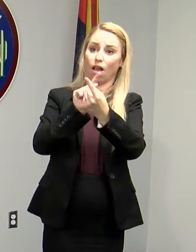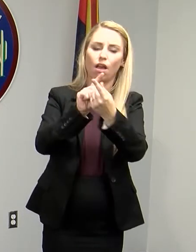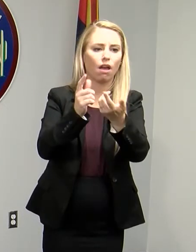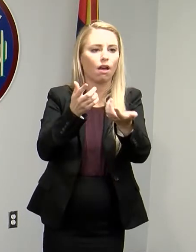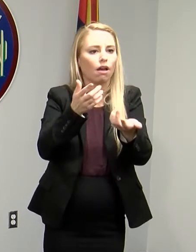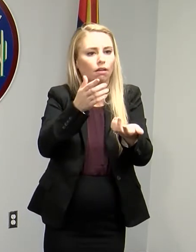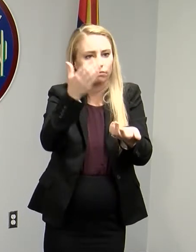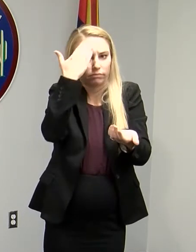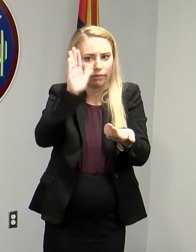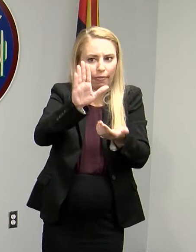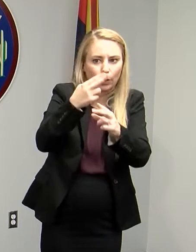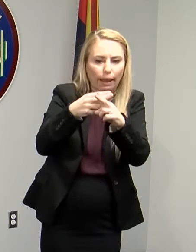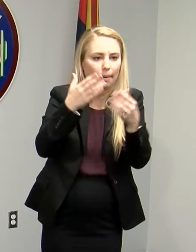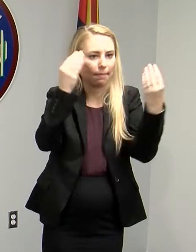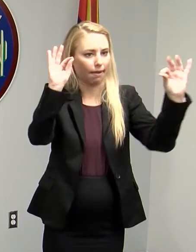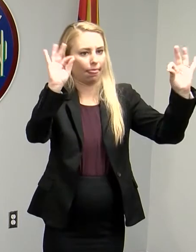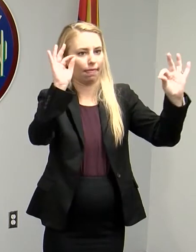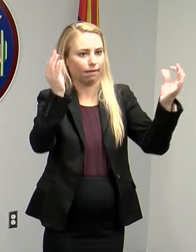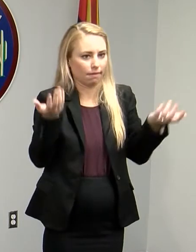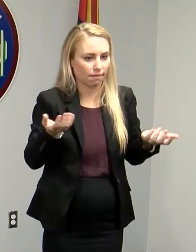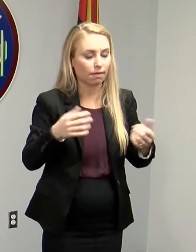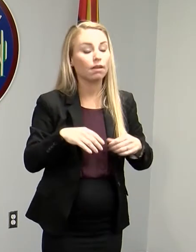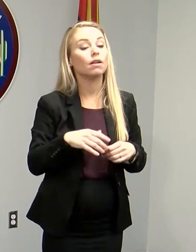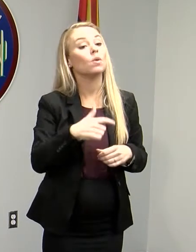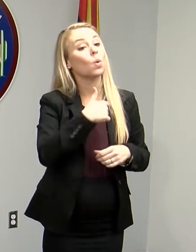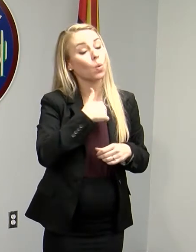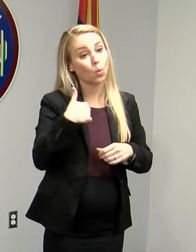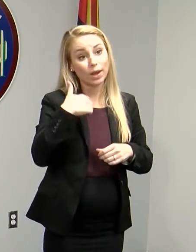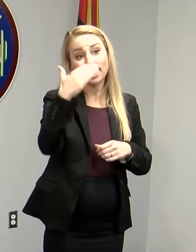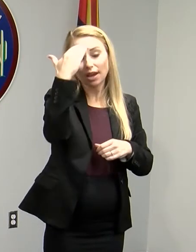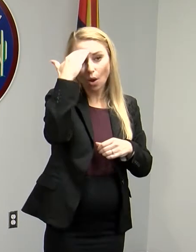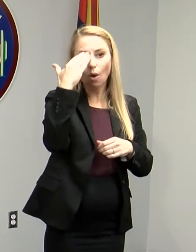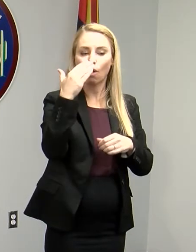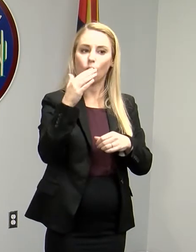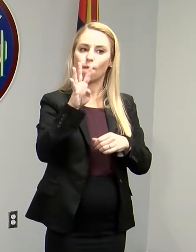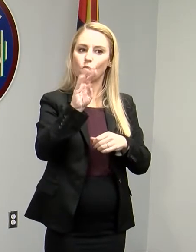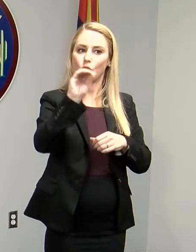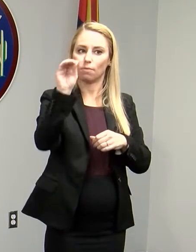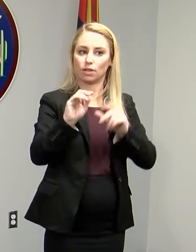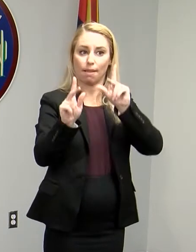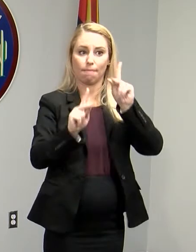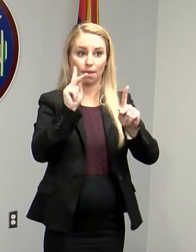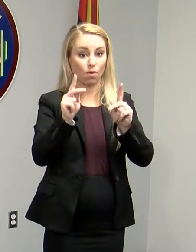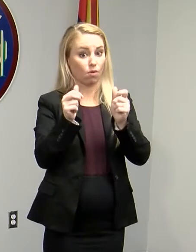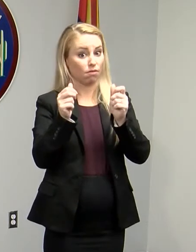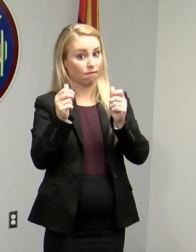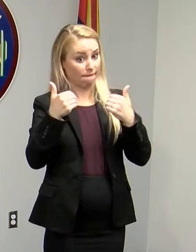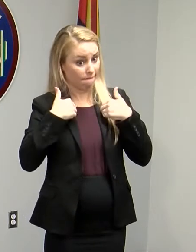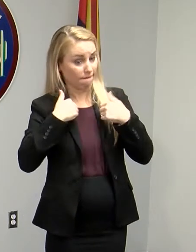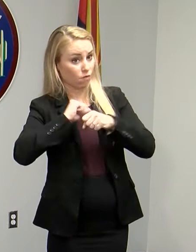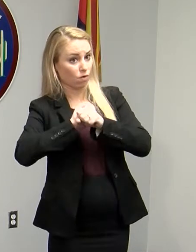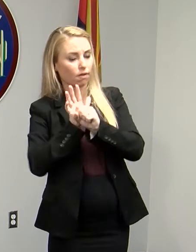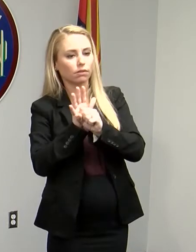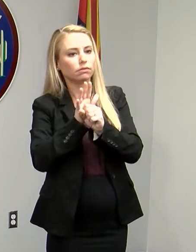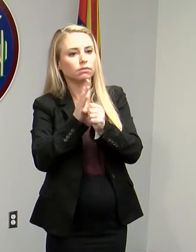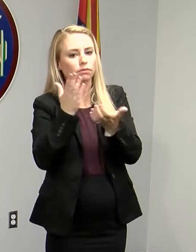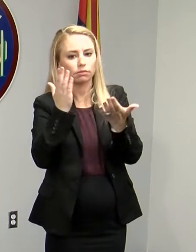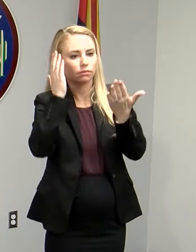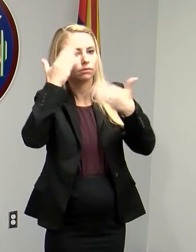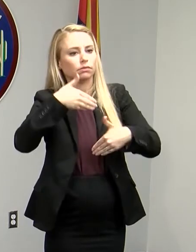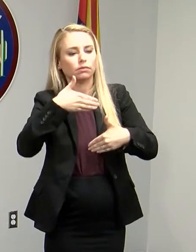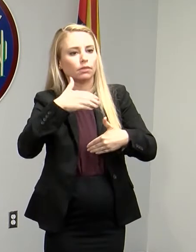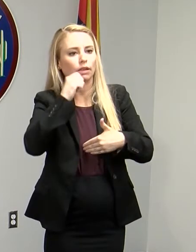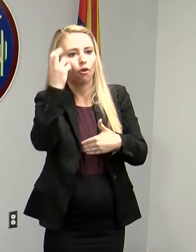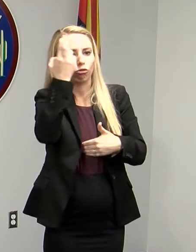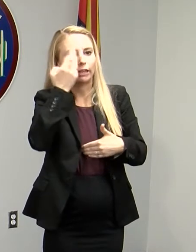around 40% of individuals who are infected with COVID-19 are asymptomatic, so they may be spreading the disease without realizing